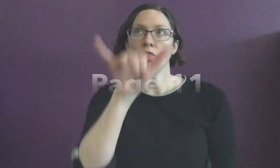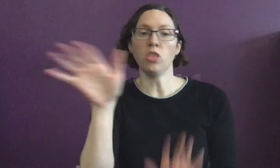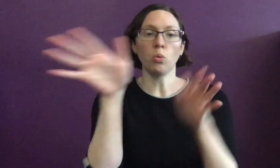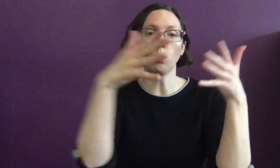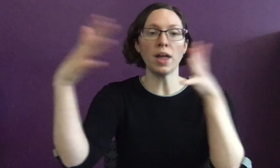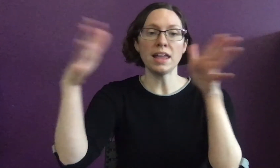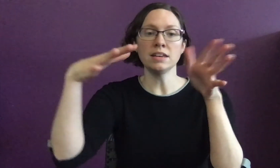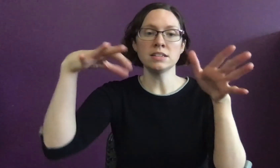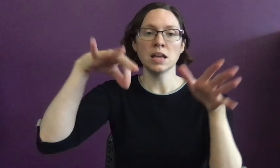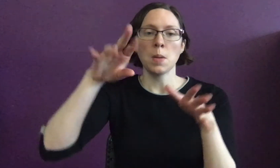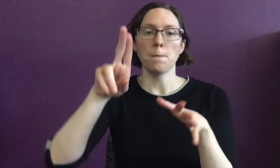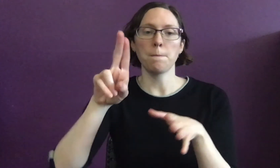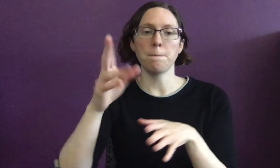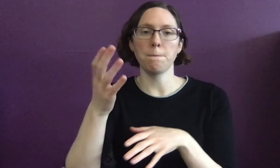The wind